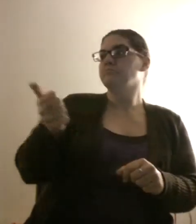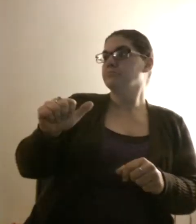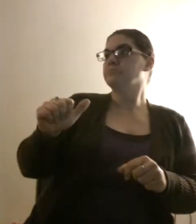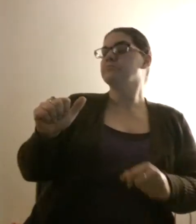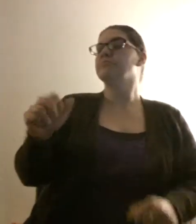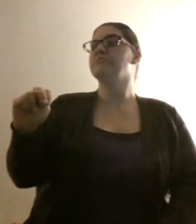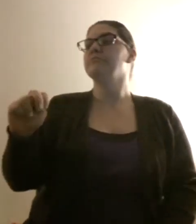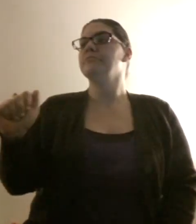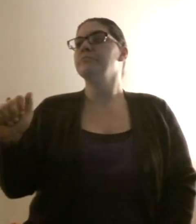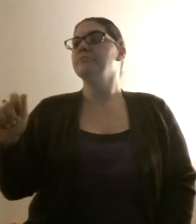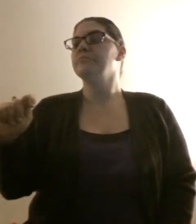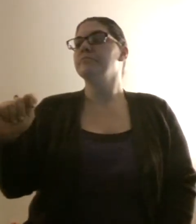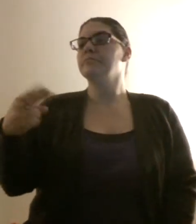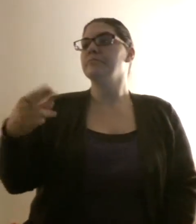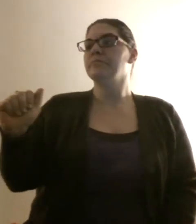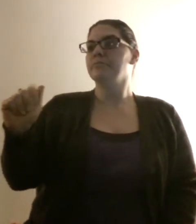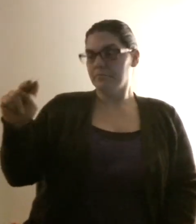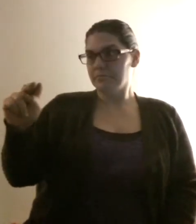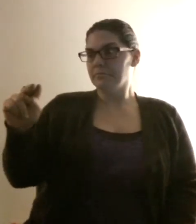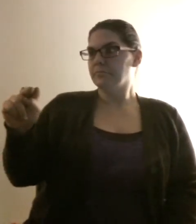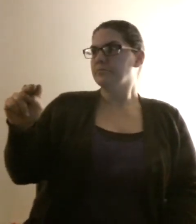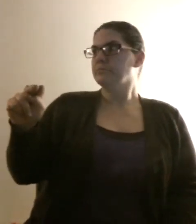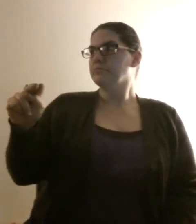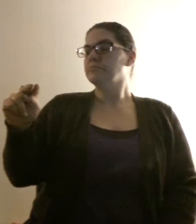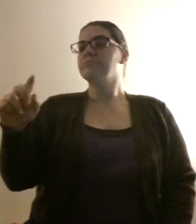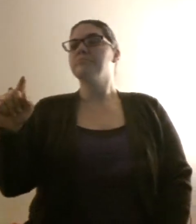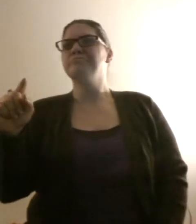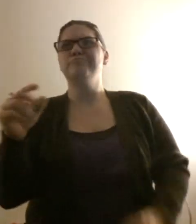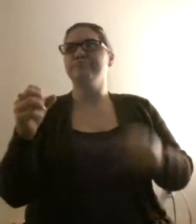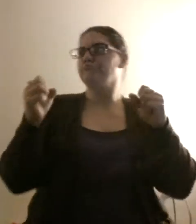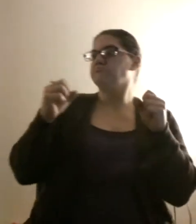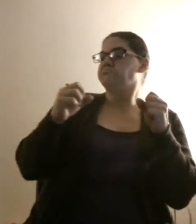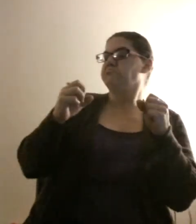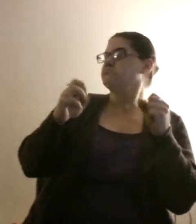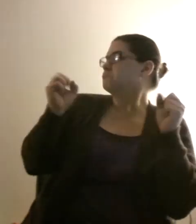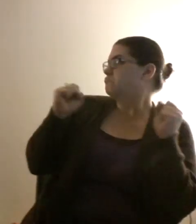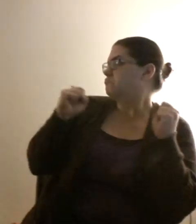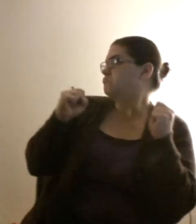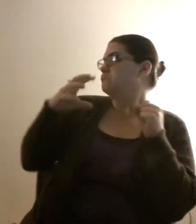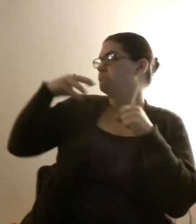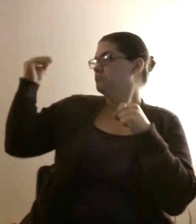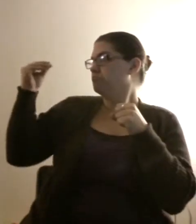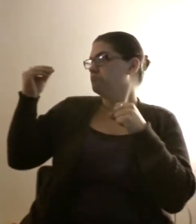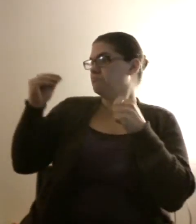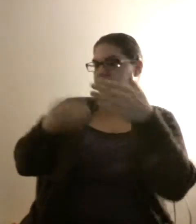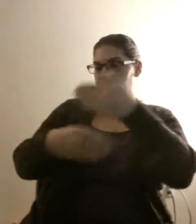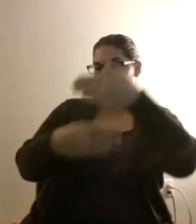it's cold outside and you breathe on the window glass. Okay, that's one. It's cold outside. You go up to a window itself and you breathe